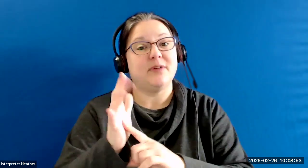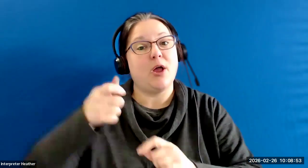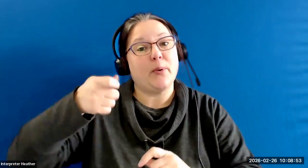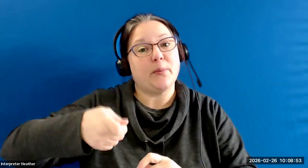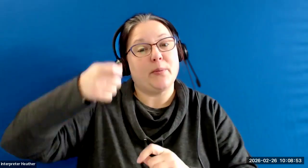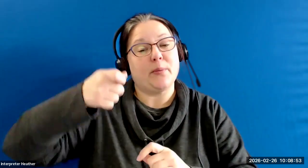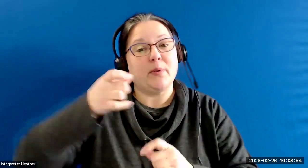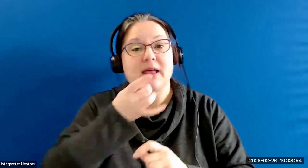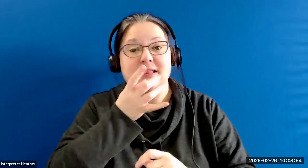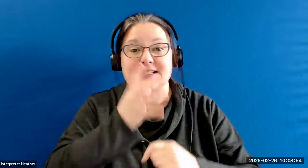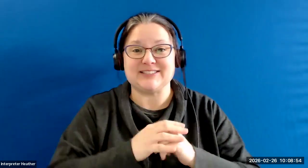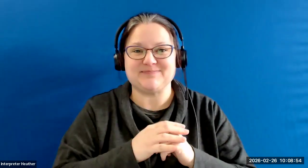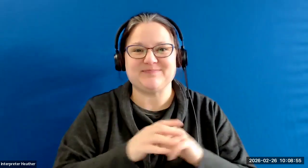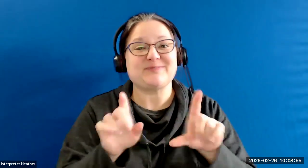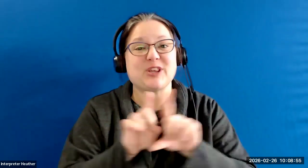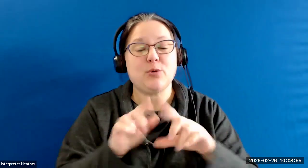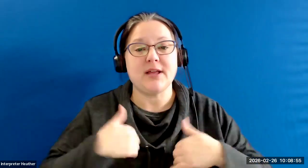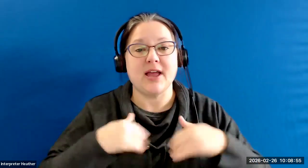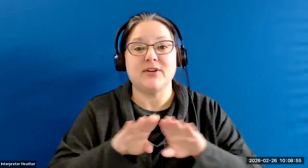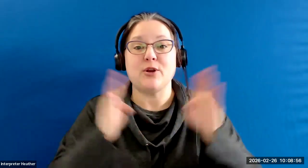and we have an opening song this morning,